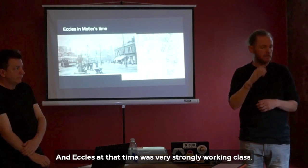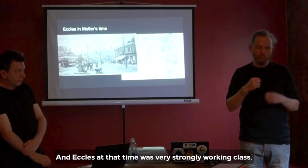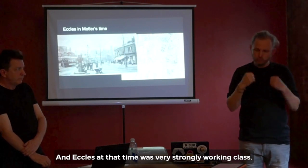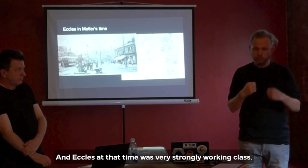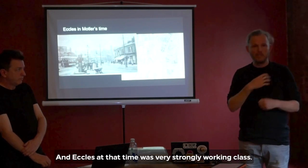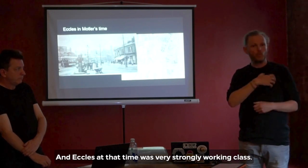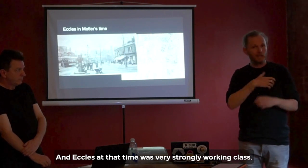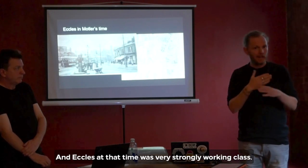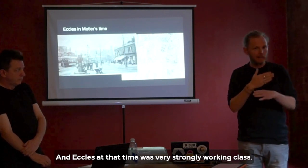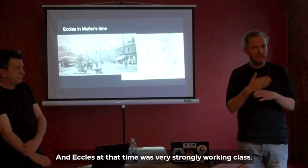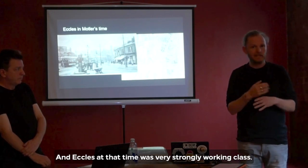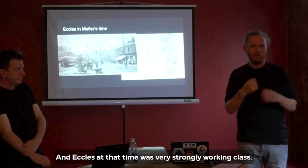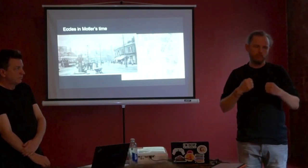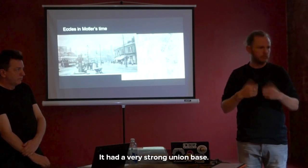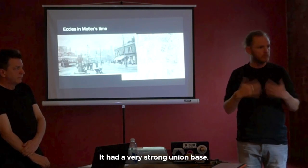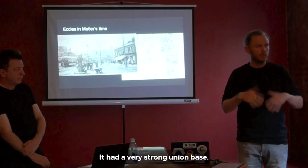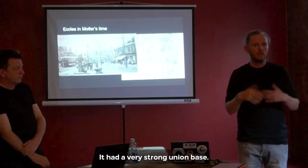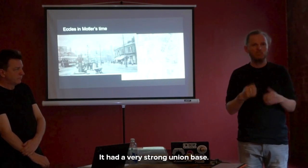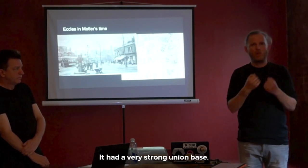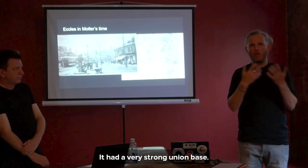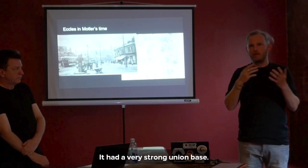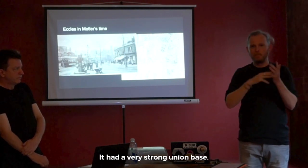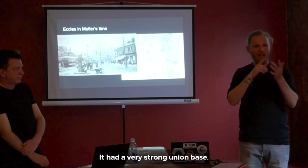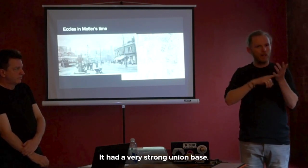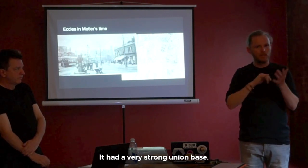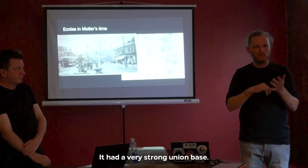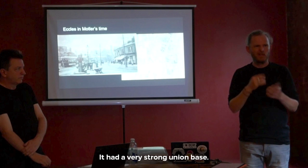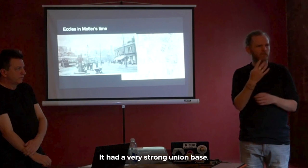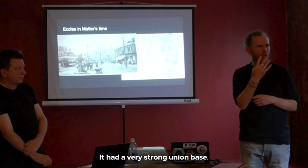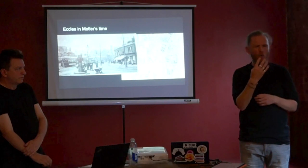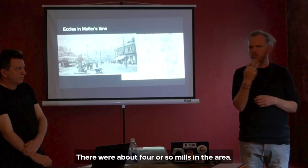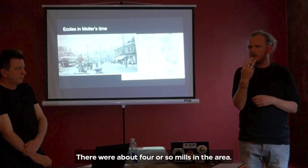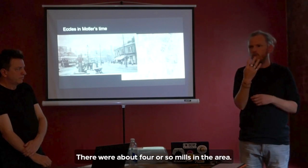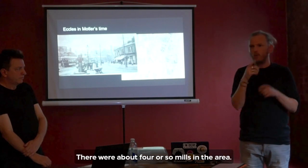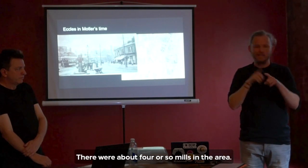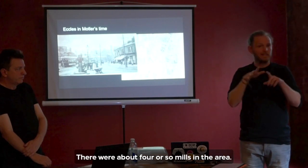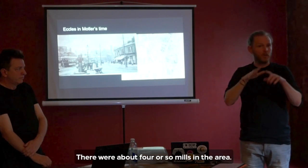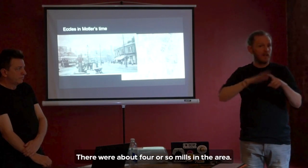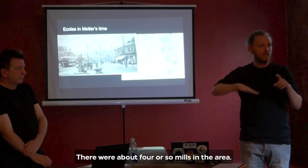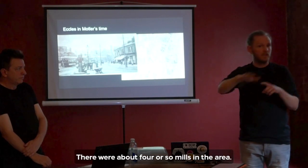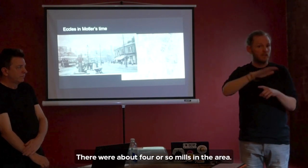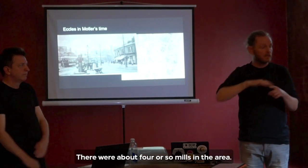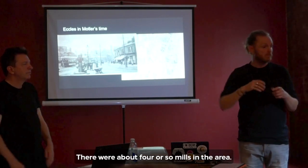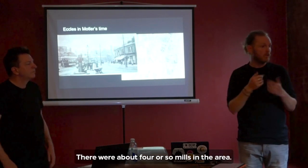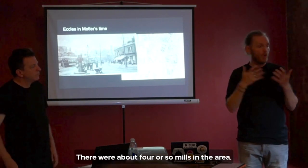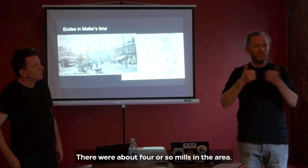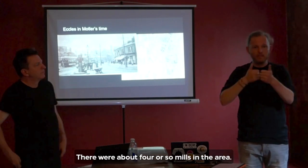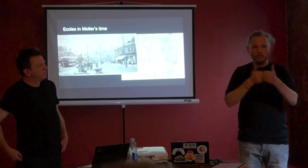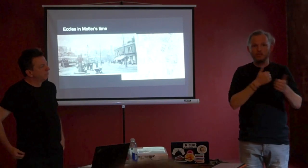was very strongly working class. It was a very strong union base. There were about 4 or so mills in the area.